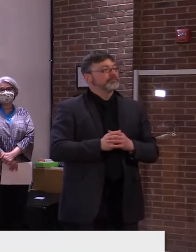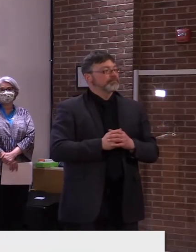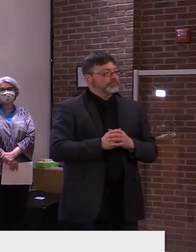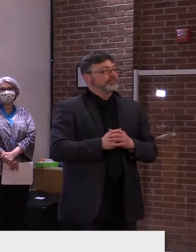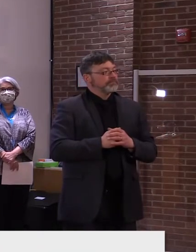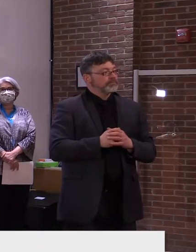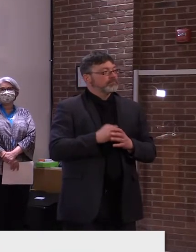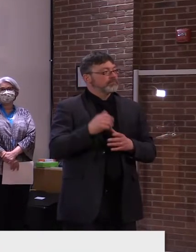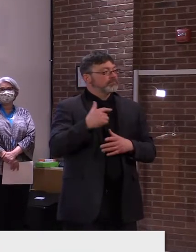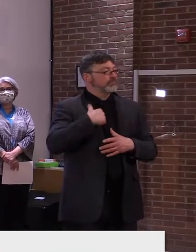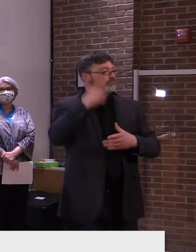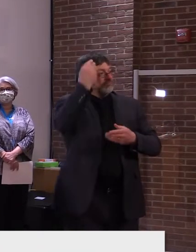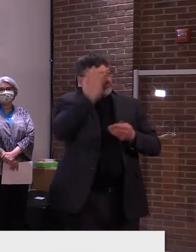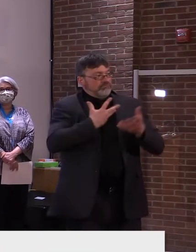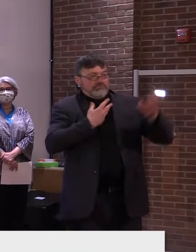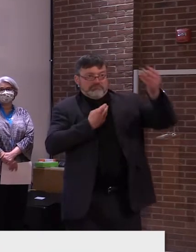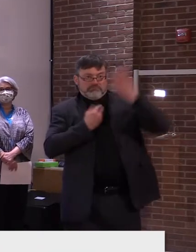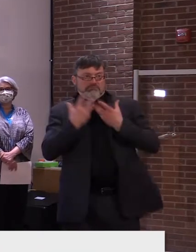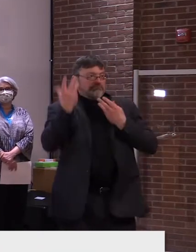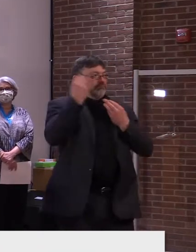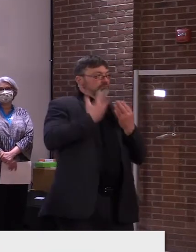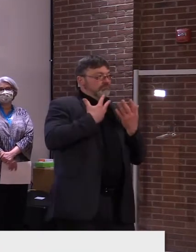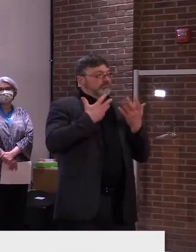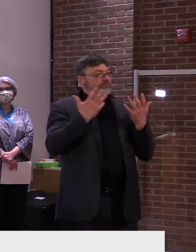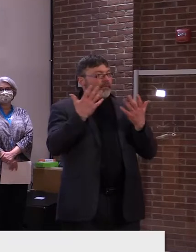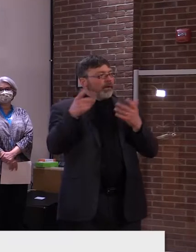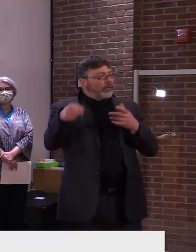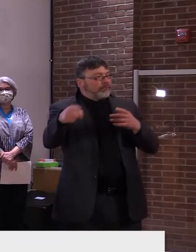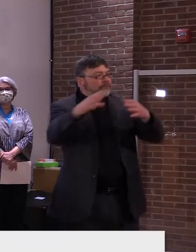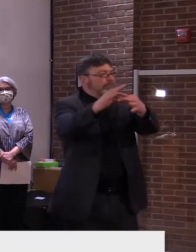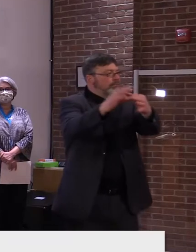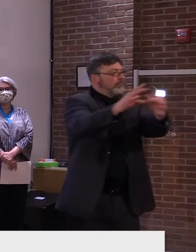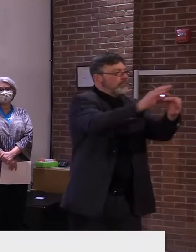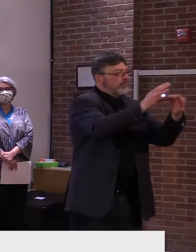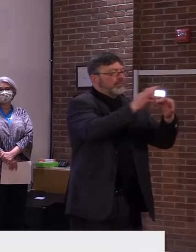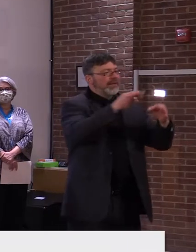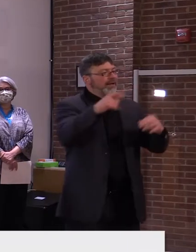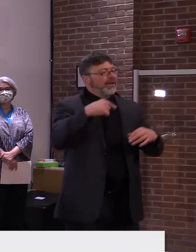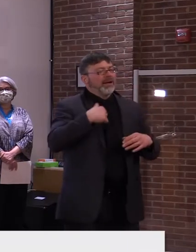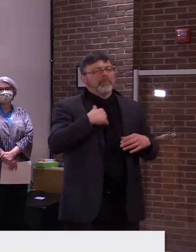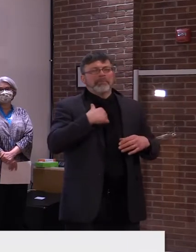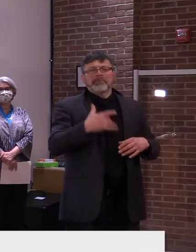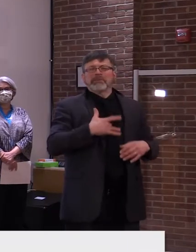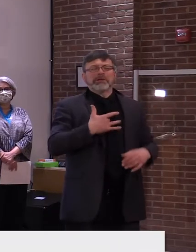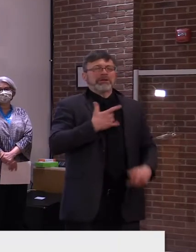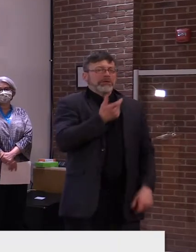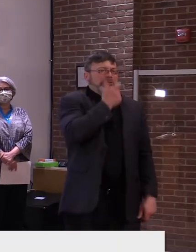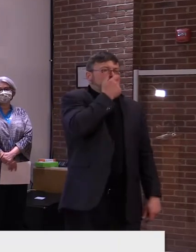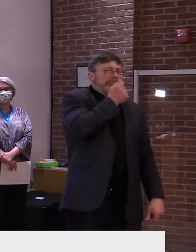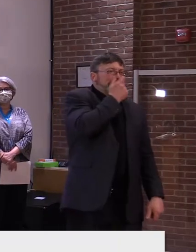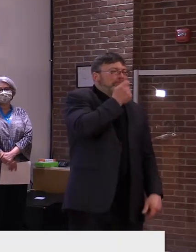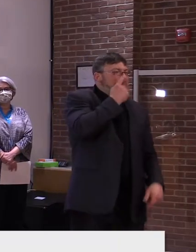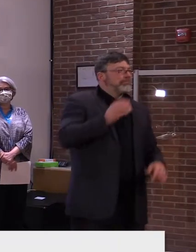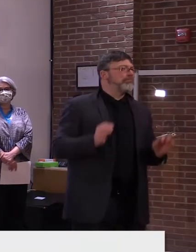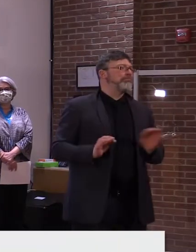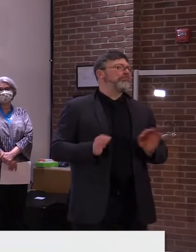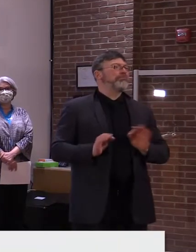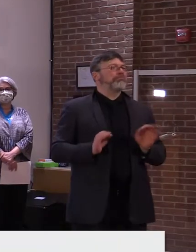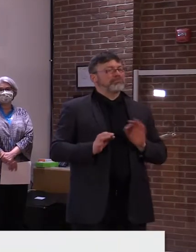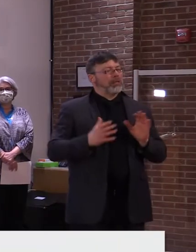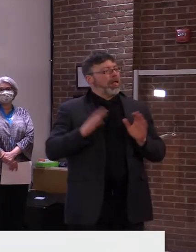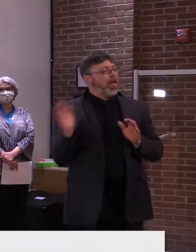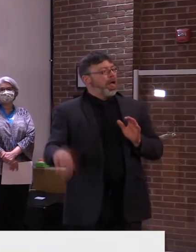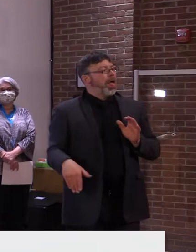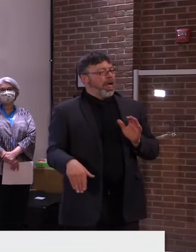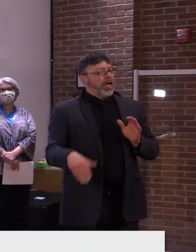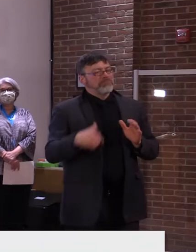at times assumed they had a cold or a sinus infection, instead of first thinking they might have COVID